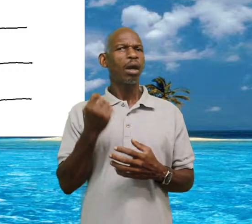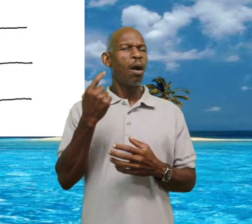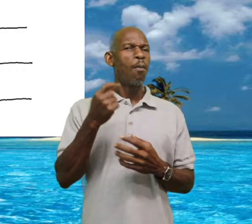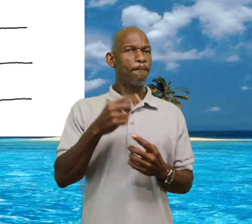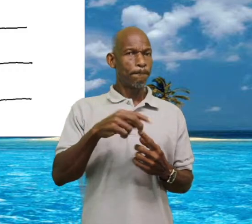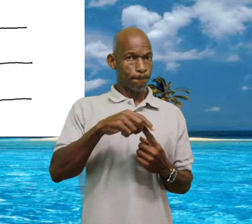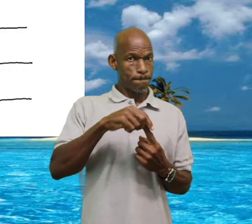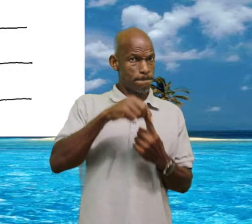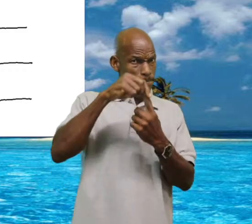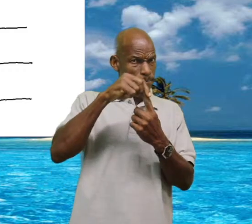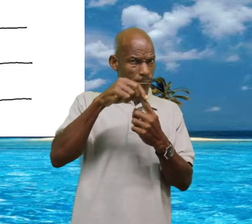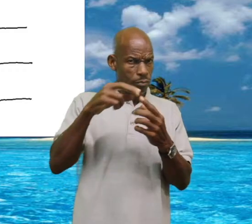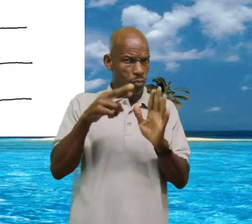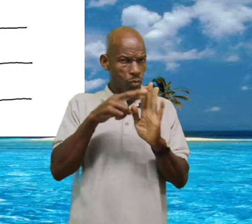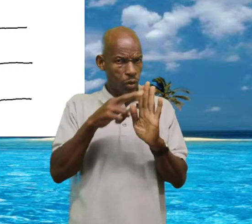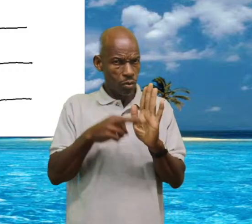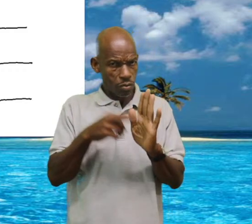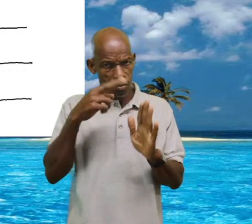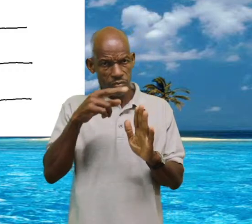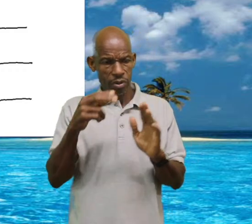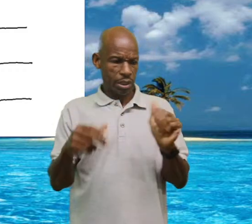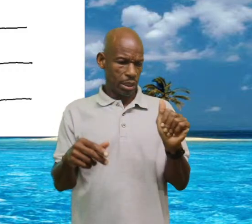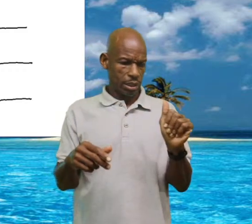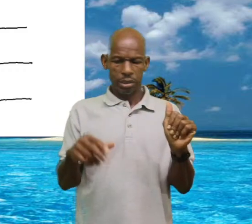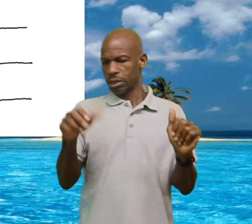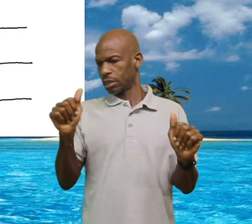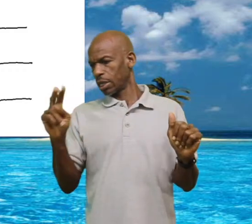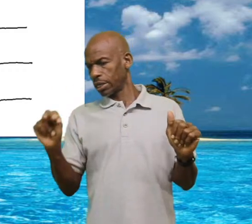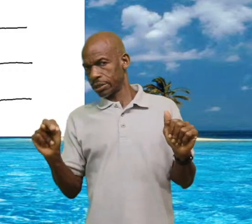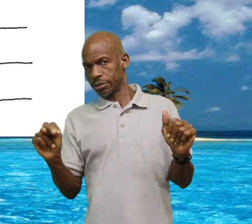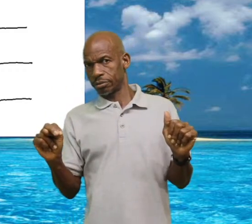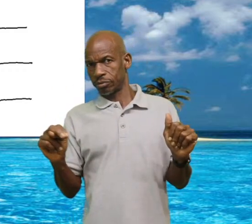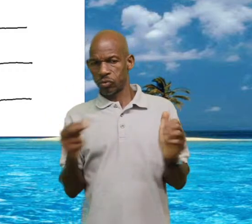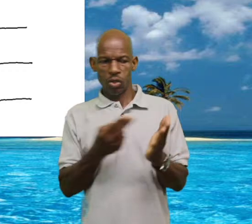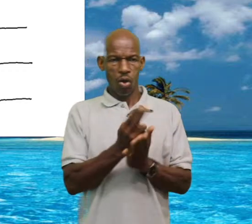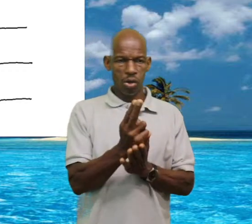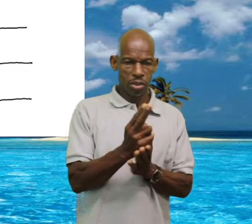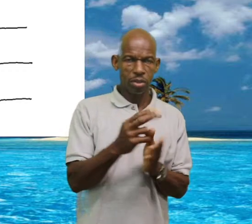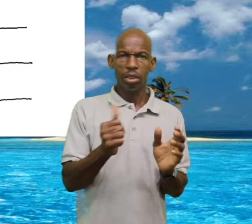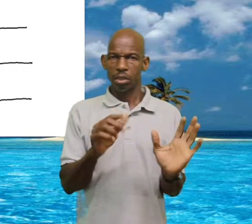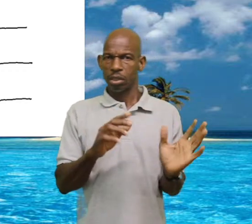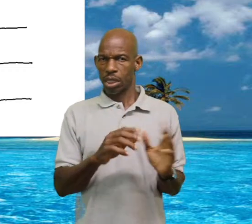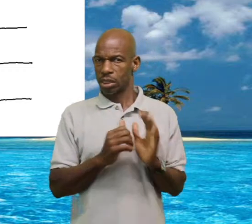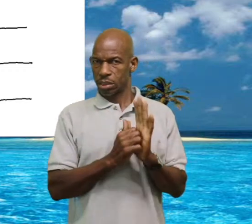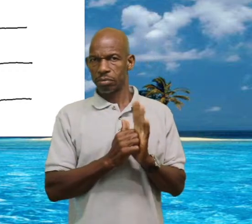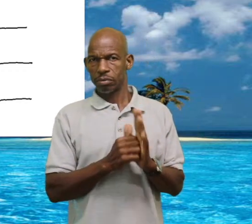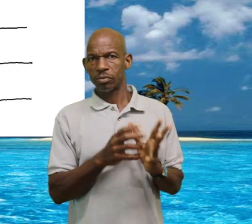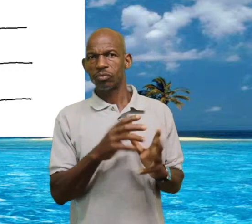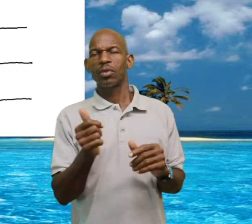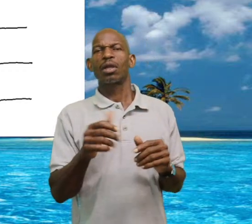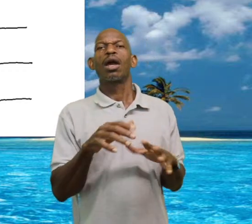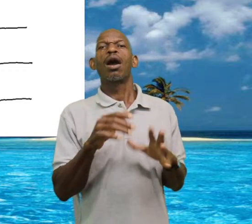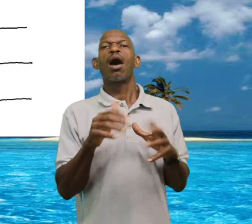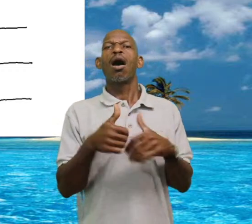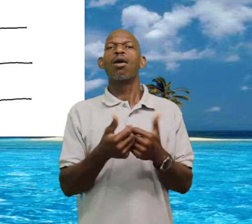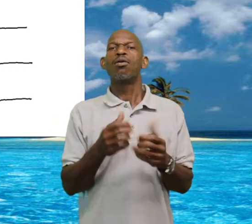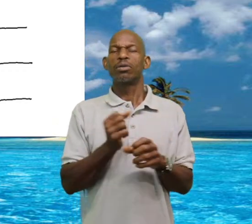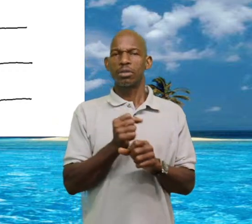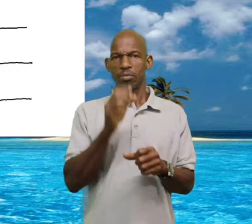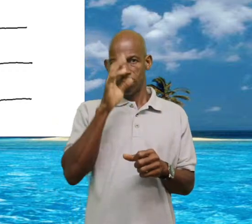an. And we made another type of sentence that we can use when we are writing, okay?